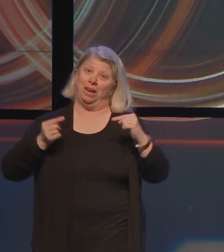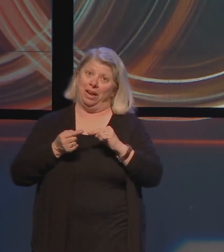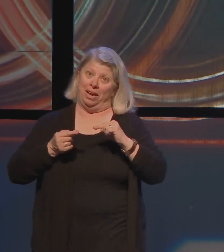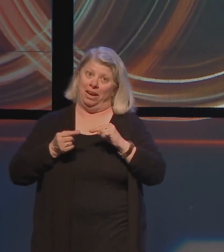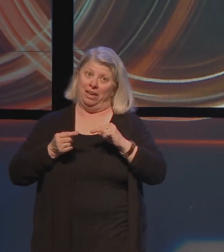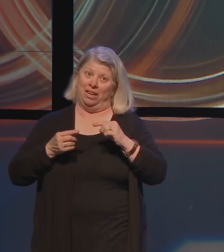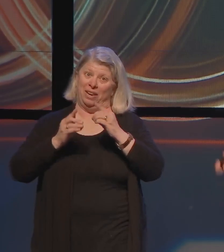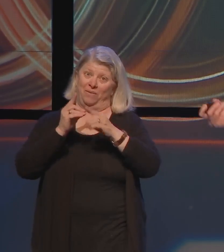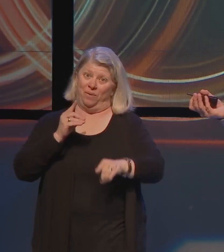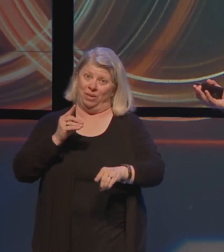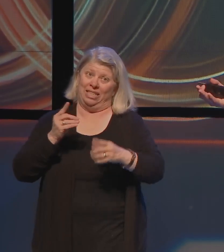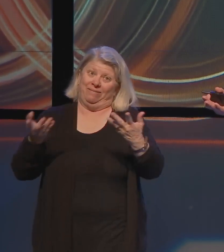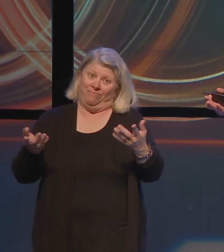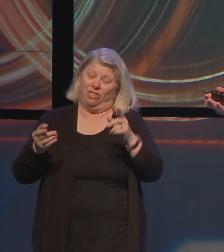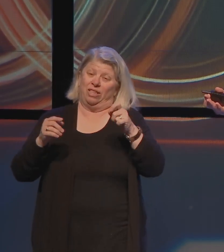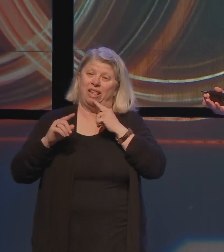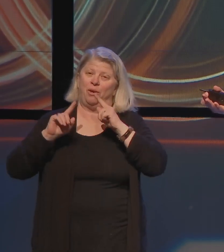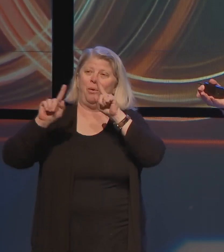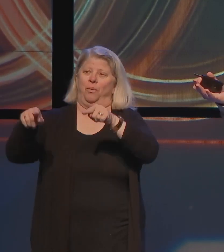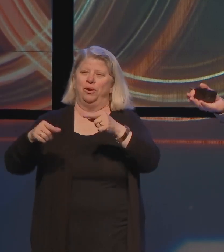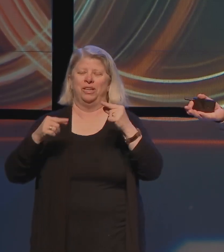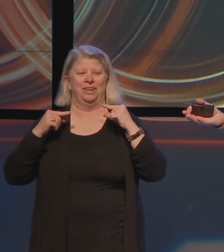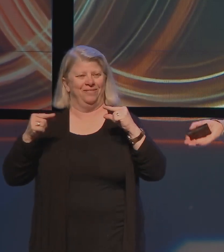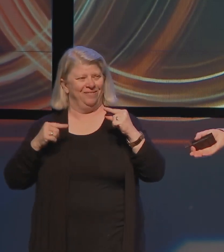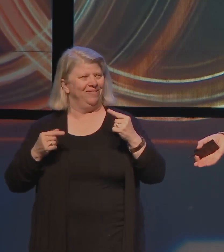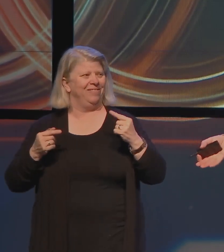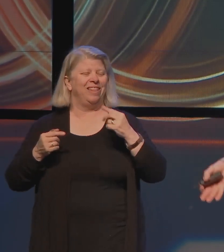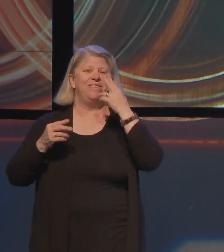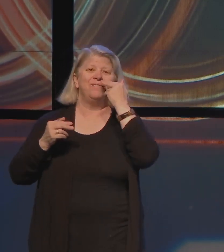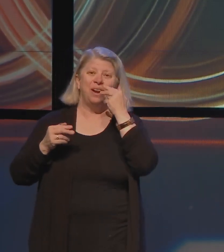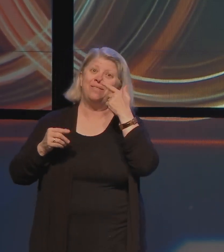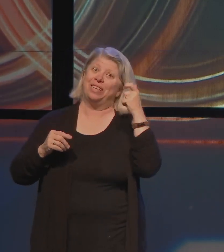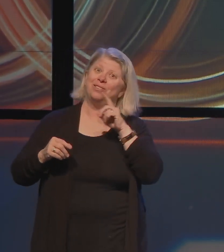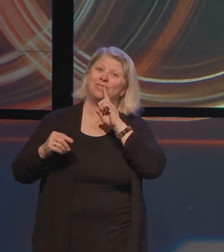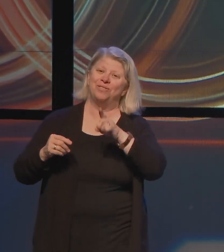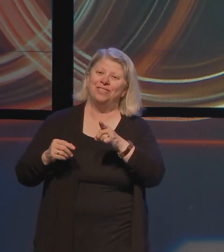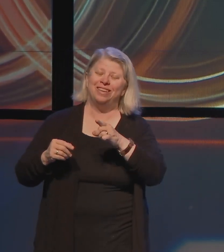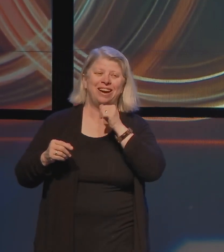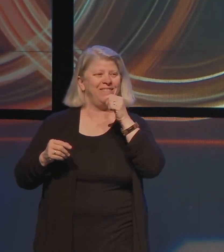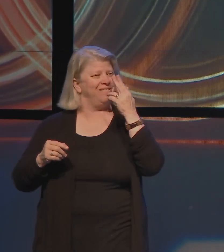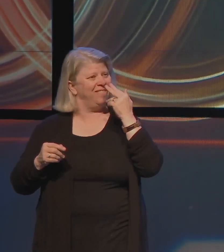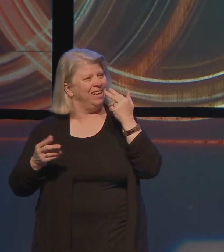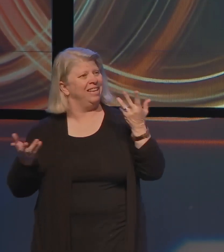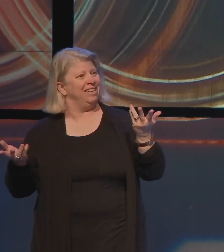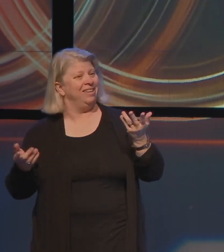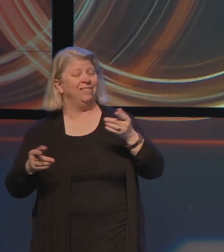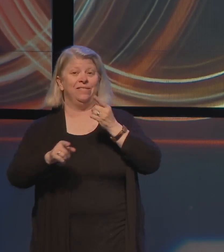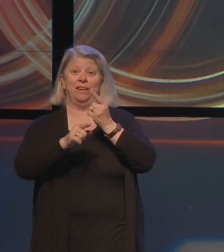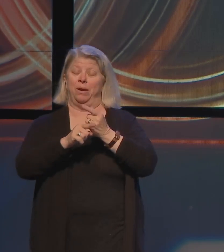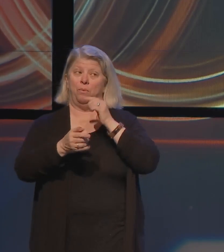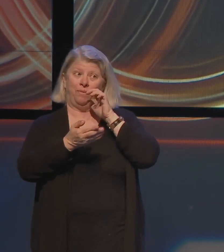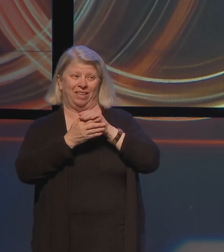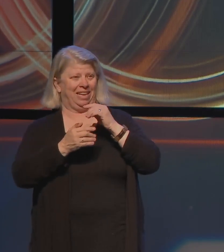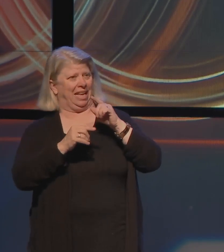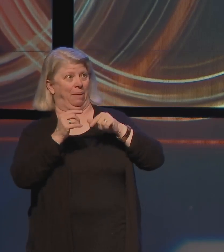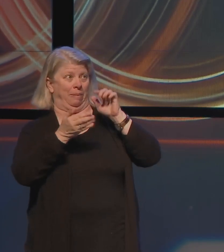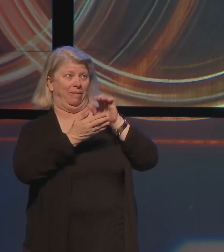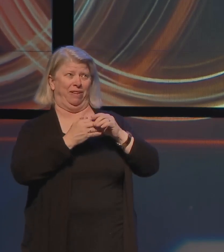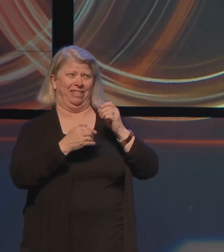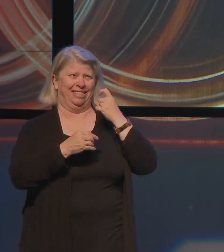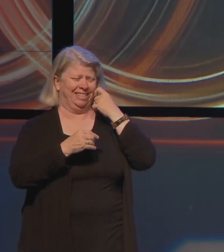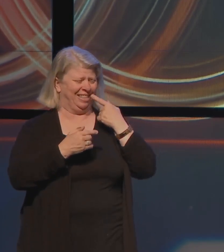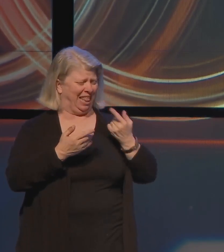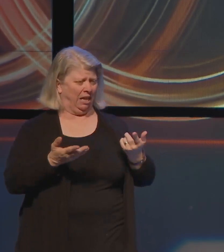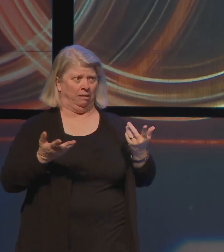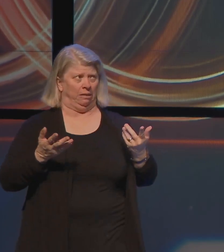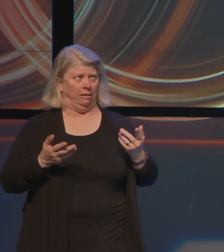go to the gym, right? I mean, it's funny because it's true, but it's not funny. And my wife is I can't believe you just said that. Oh my